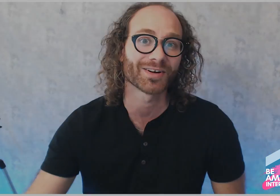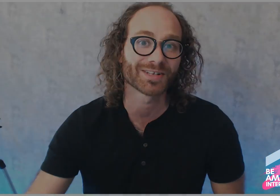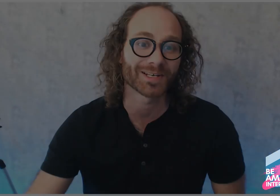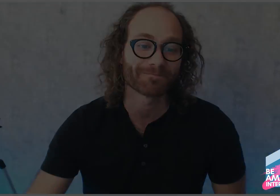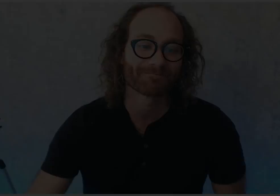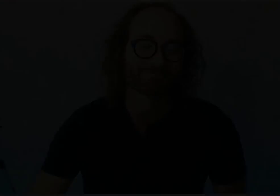see guaranteed. You